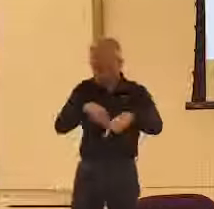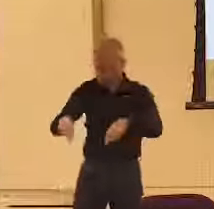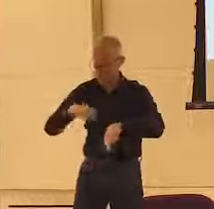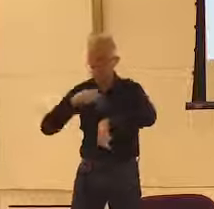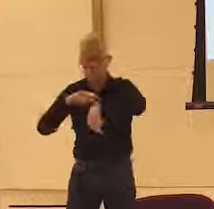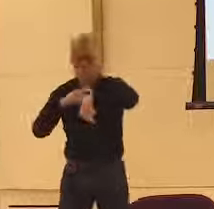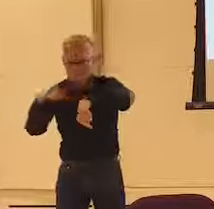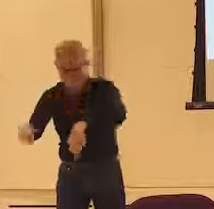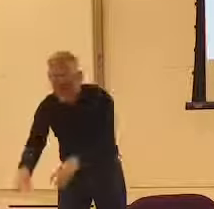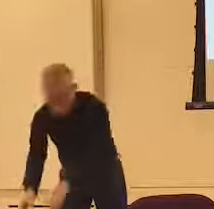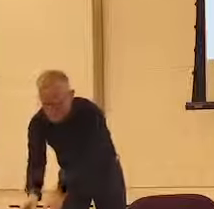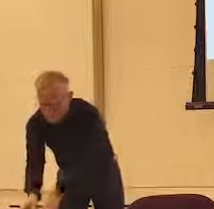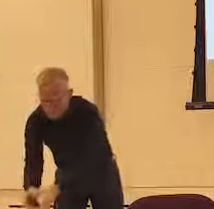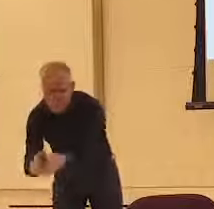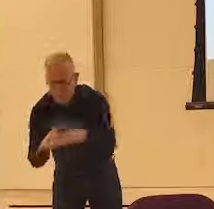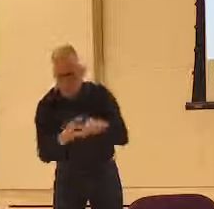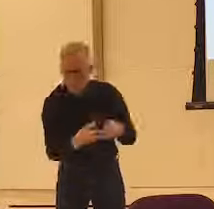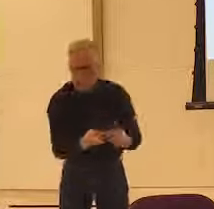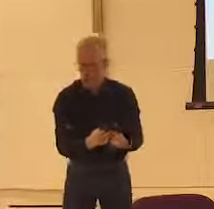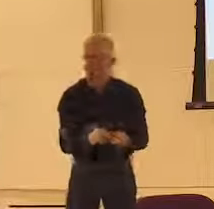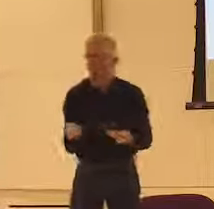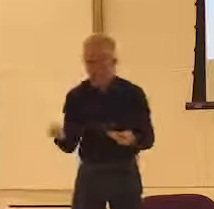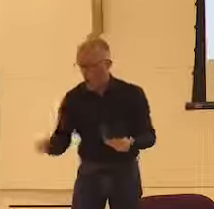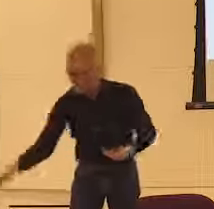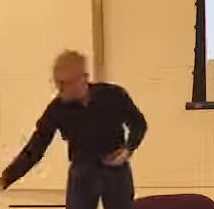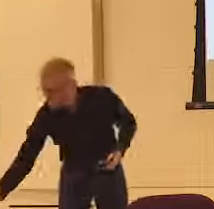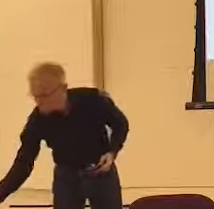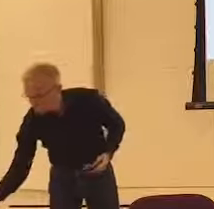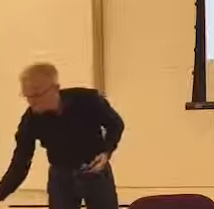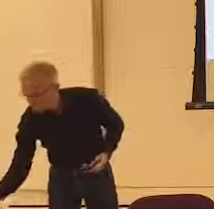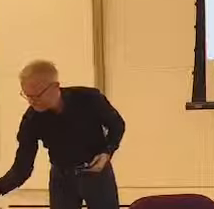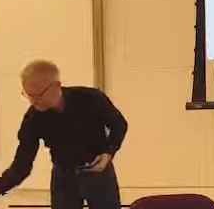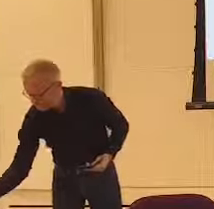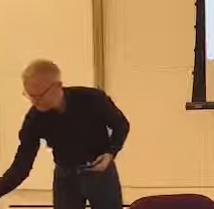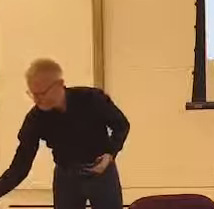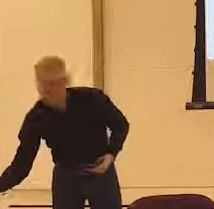little bit nervous here because the subject is slightly different.